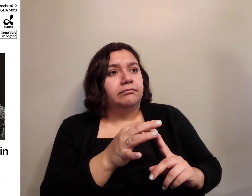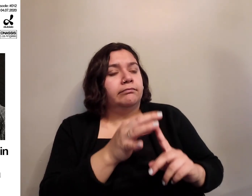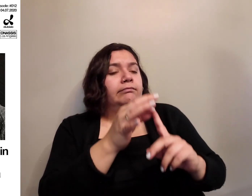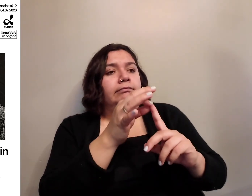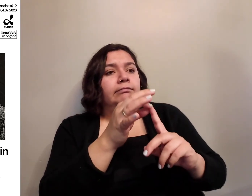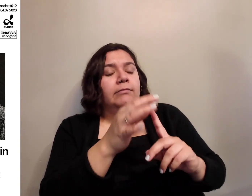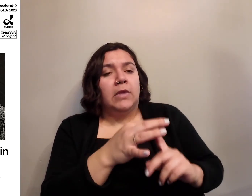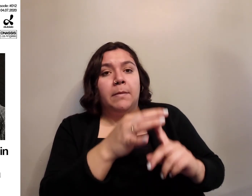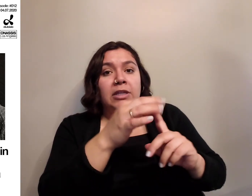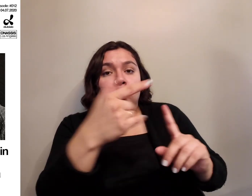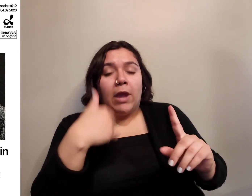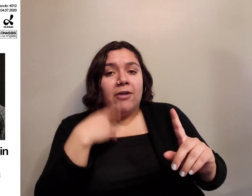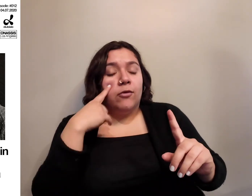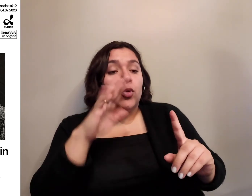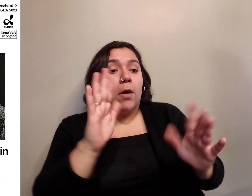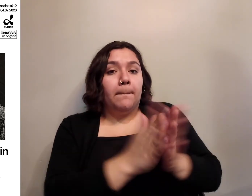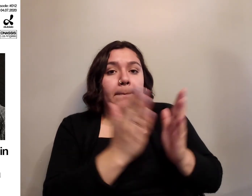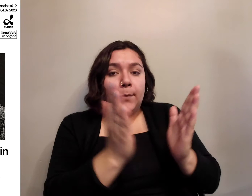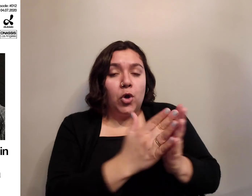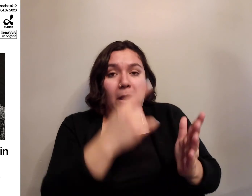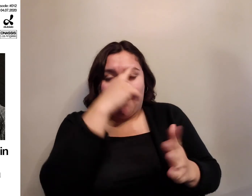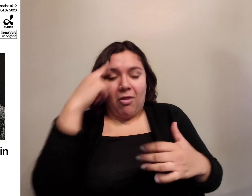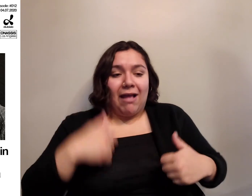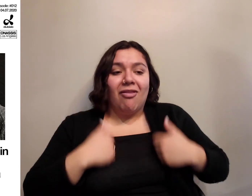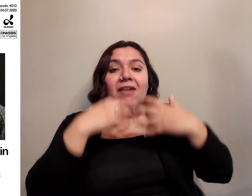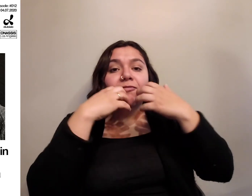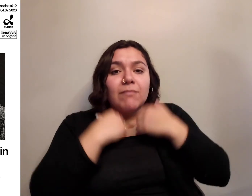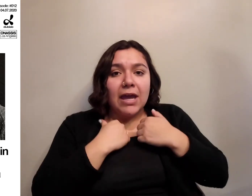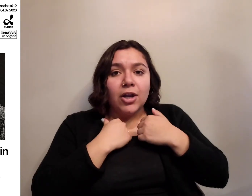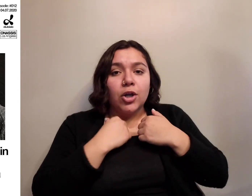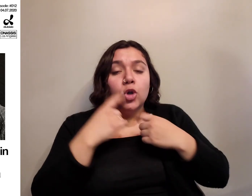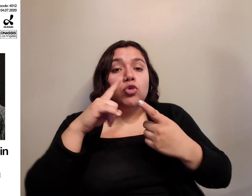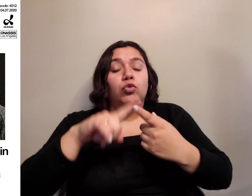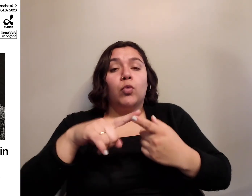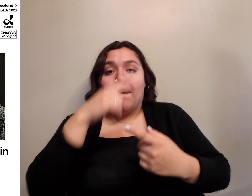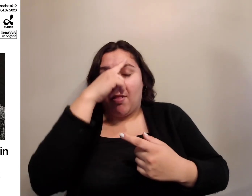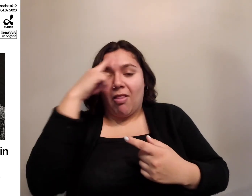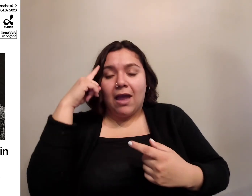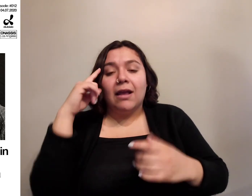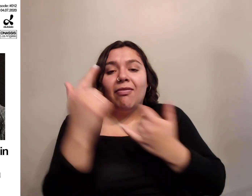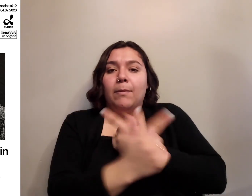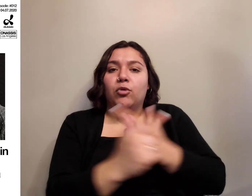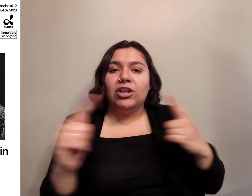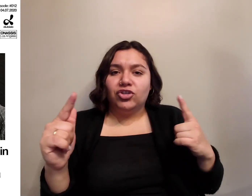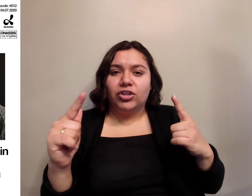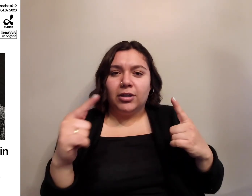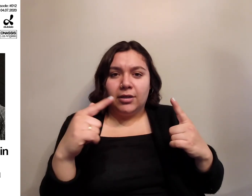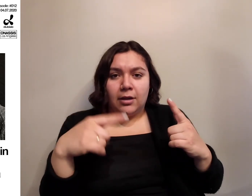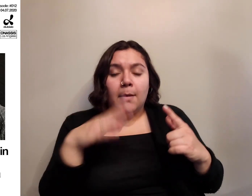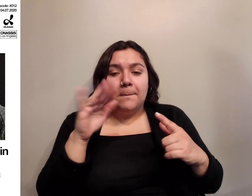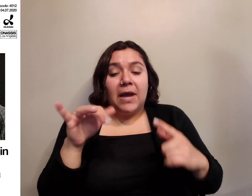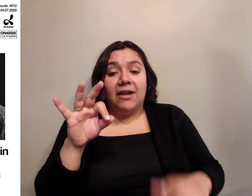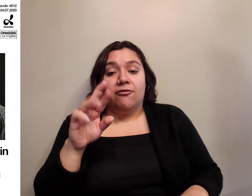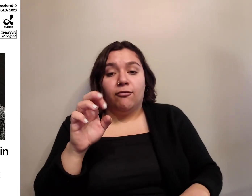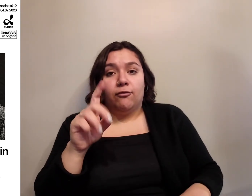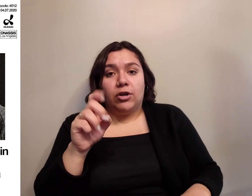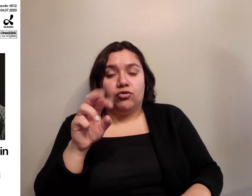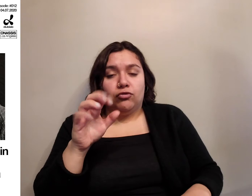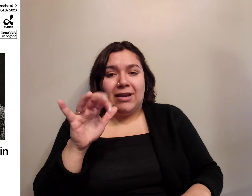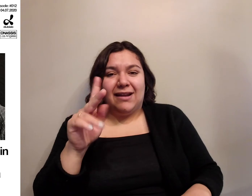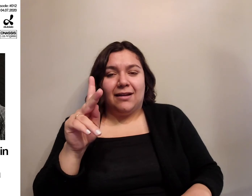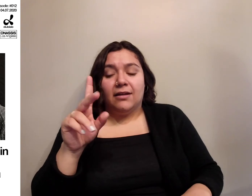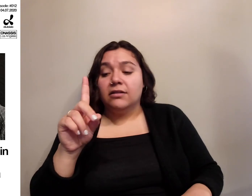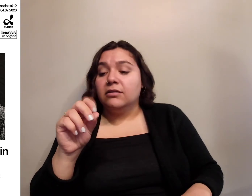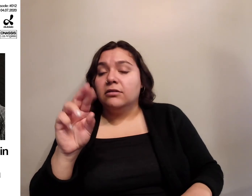have to your book Black Lives Matter to Black Liberation by Frederick Douglass, and have you comment on it. It's